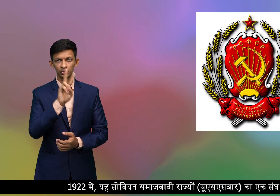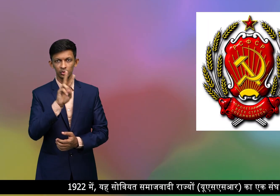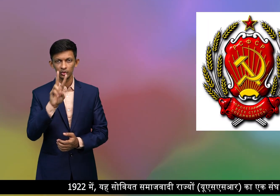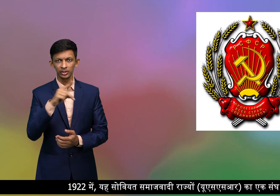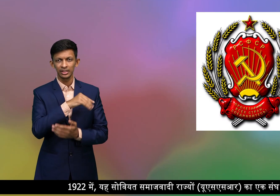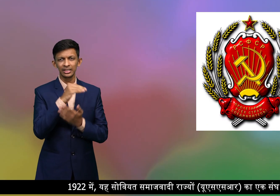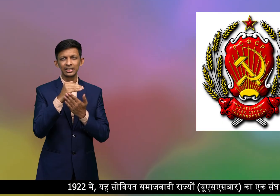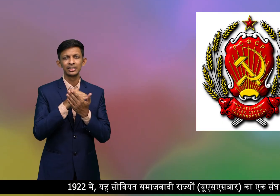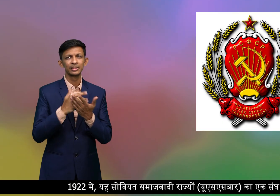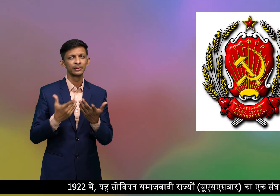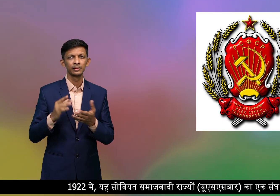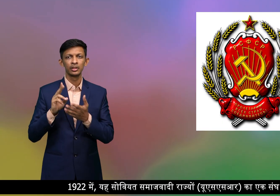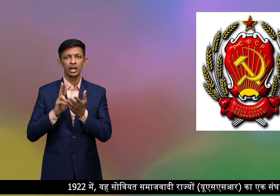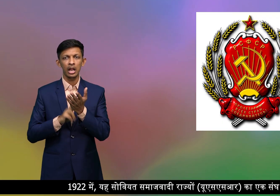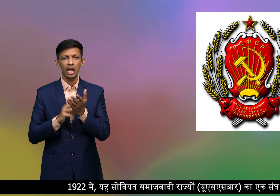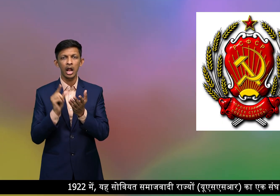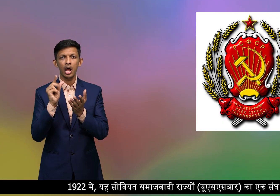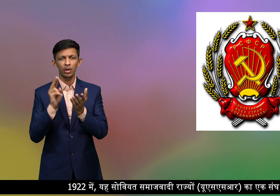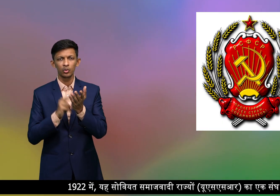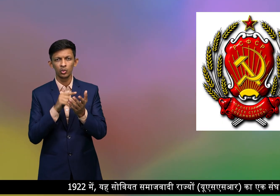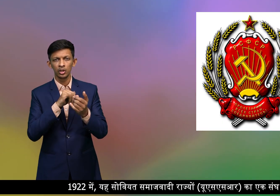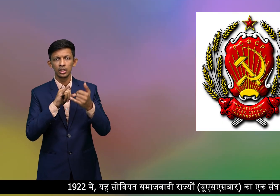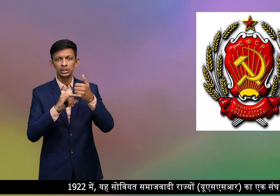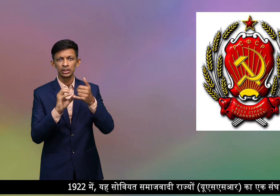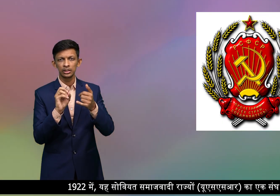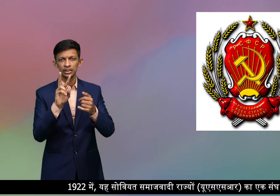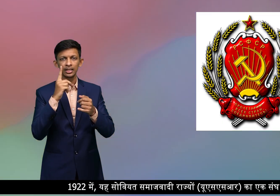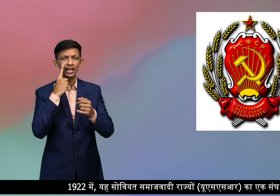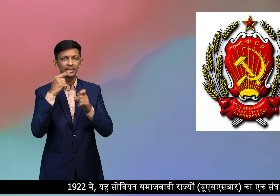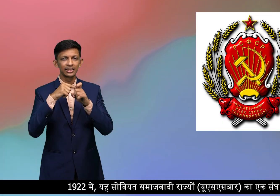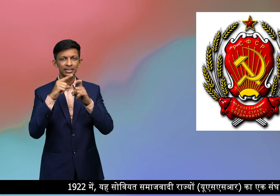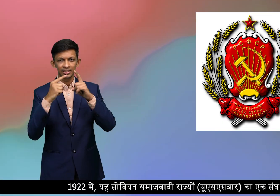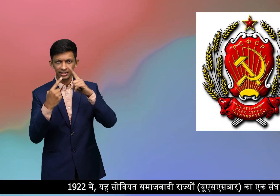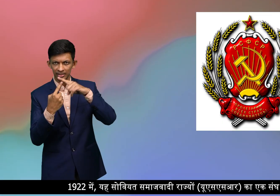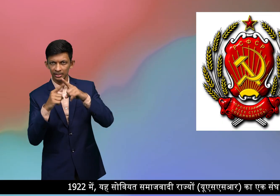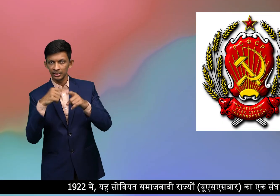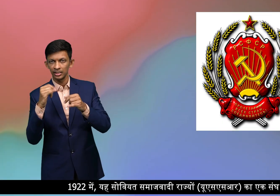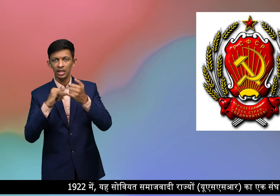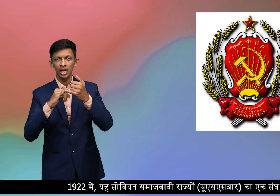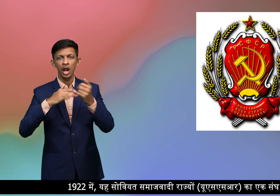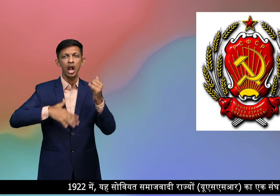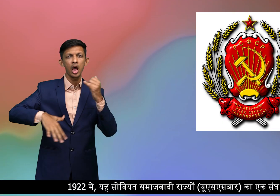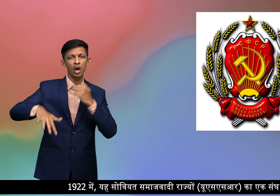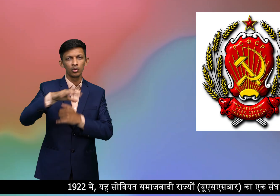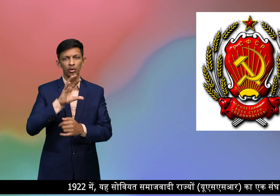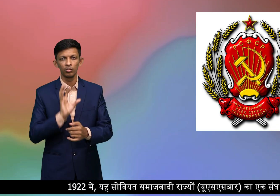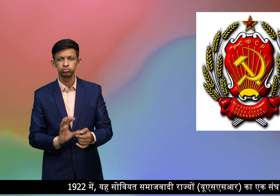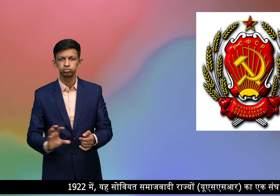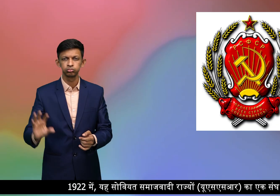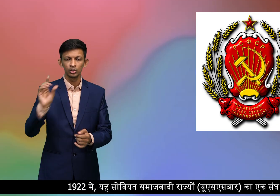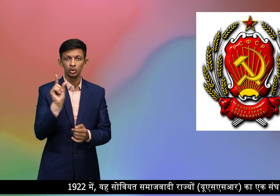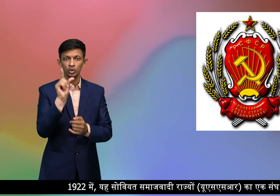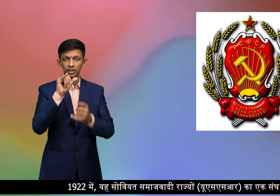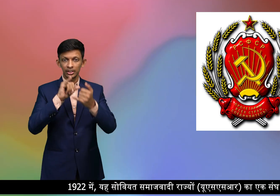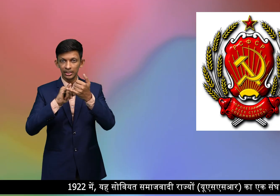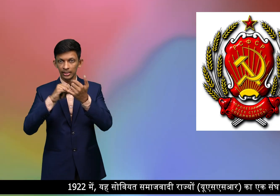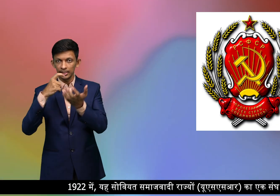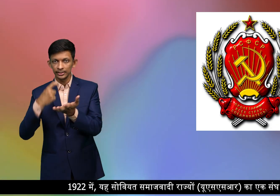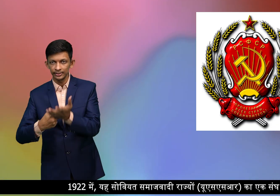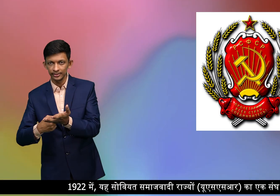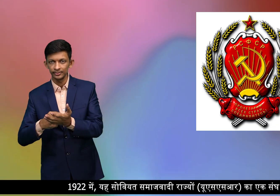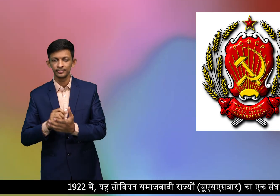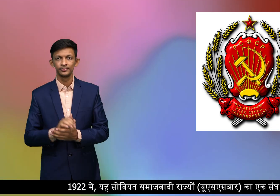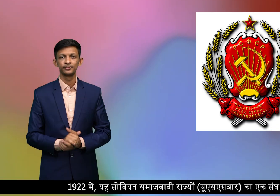In 1922, it became a union of Soviet Socialist States,